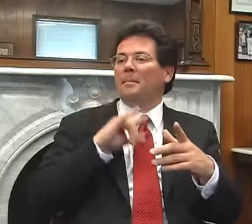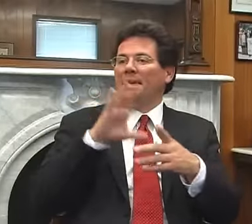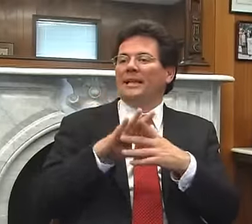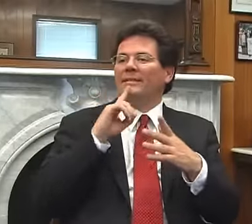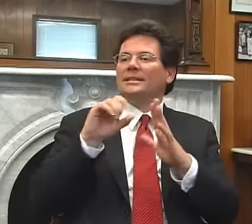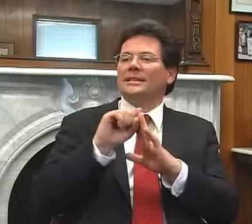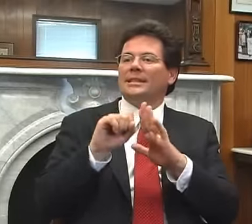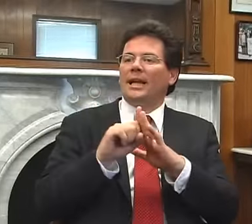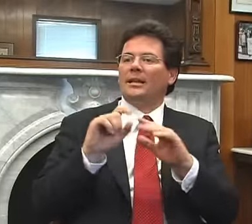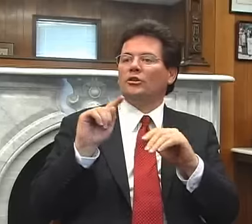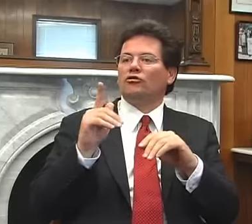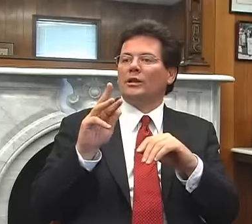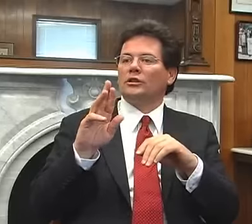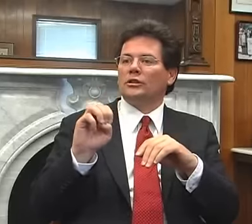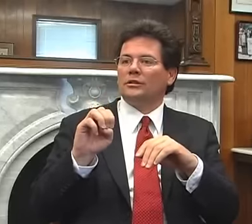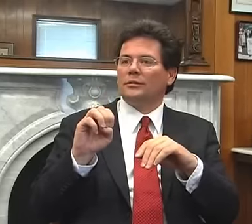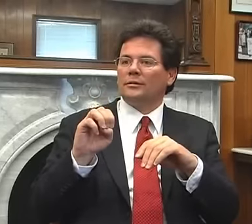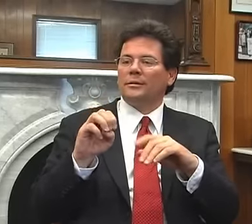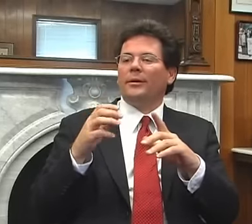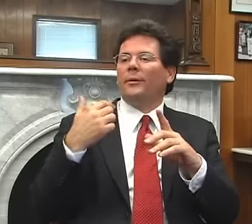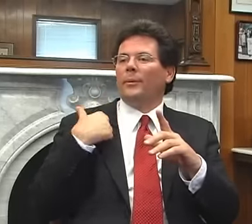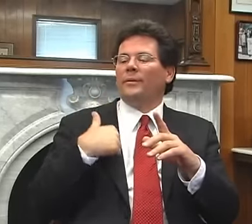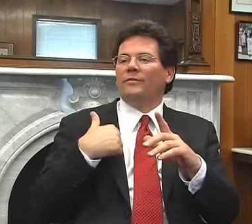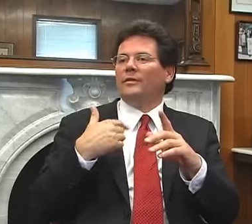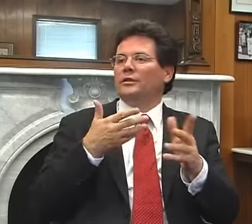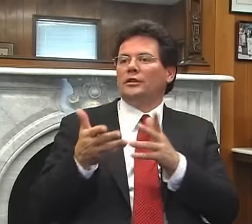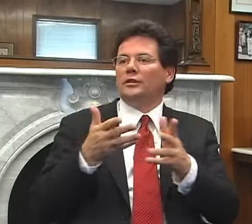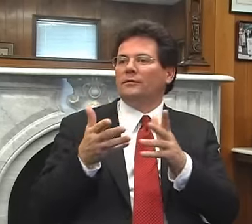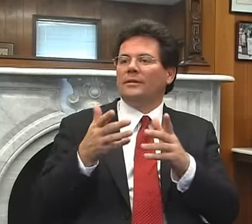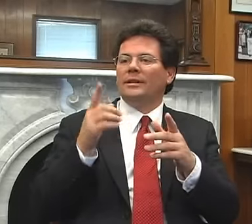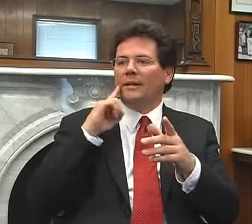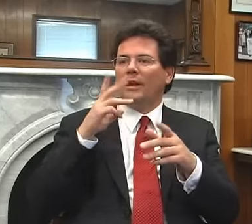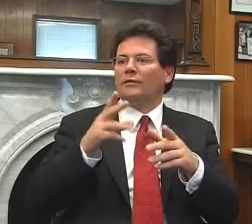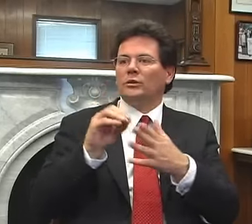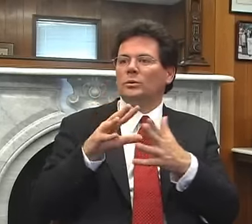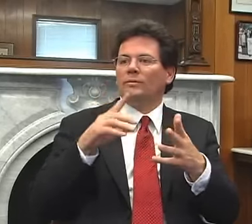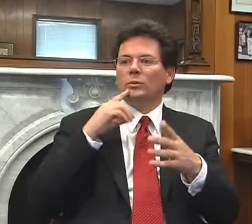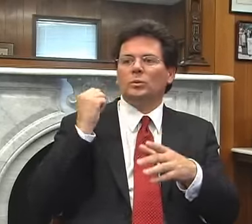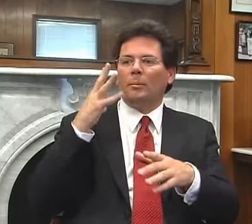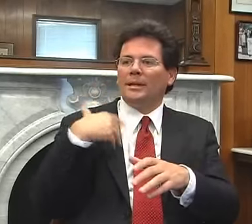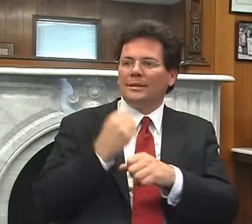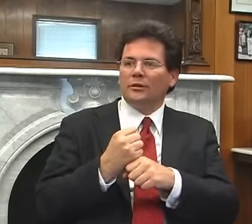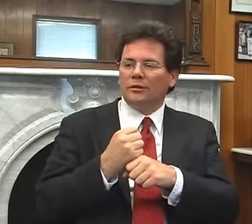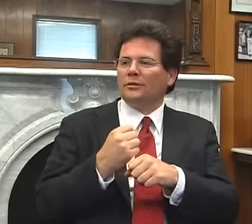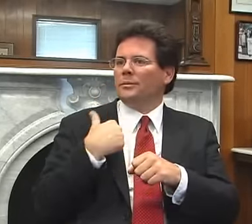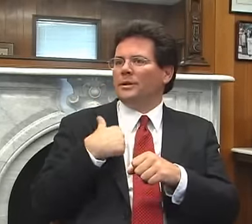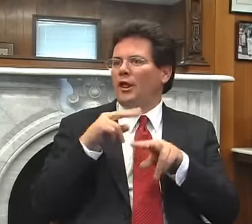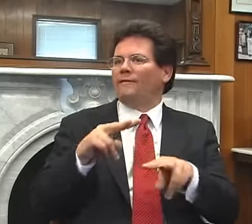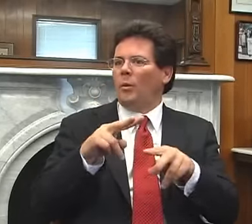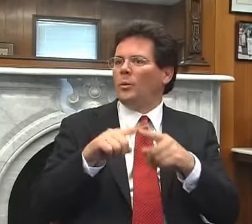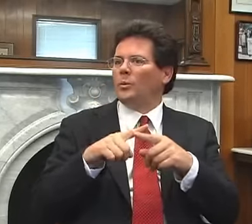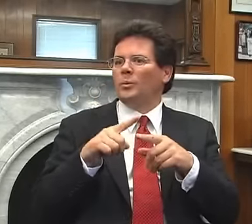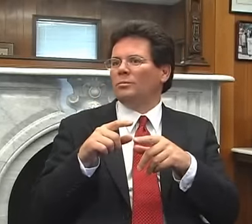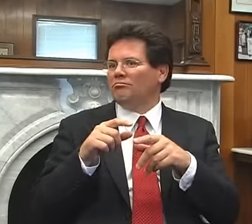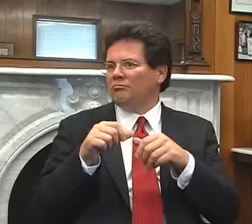MSD, I believe, is a state treasure. We have served deaf and hard of hearing students here for many years, and we're